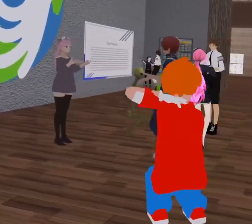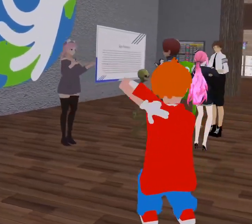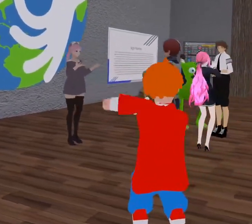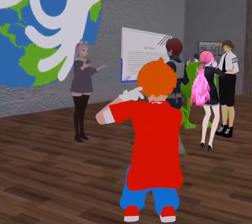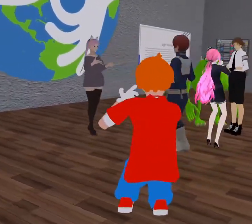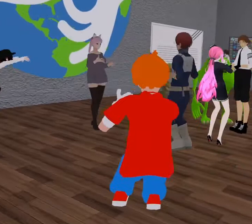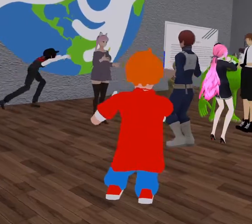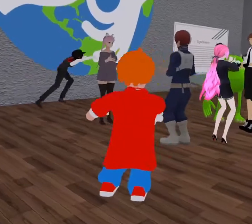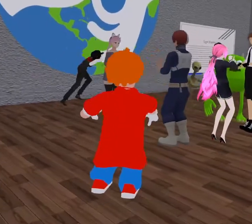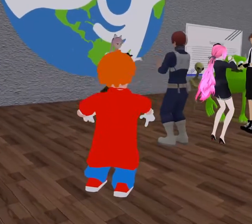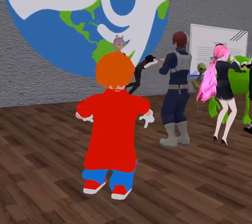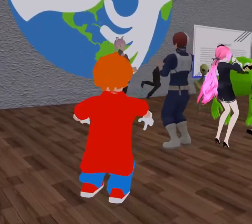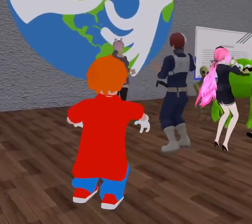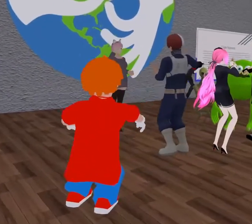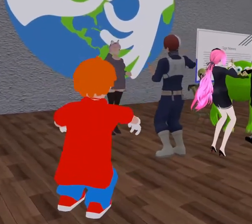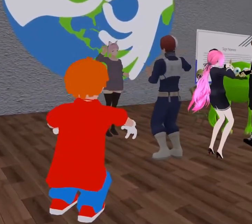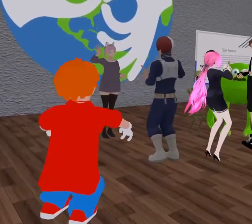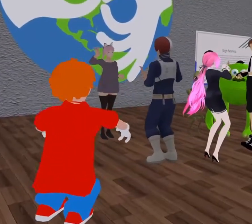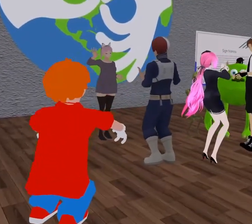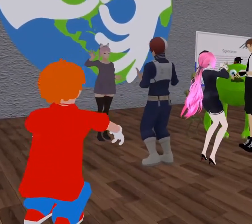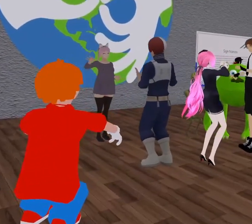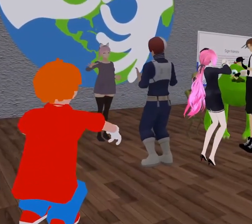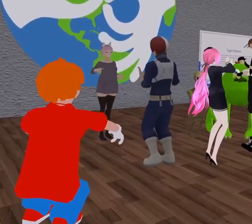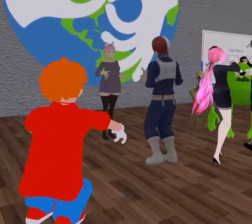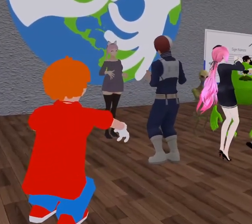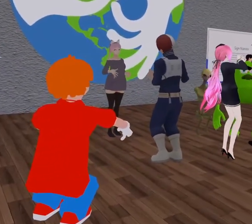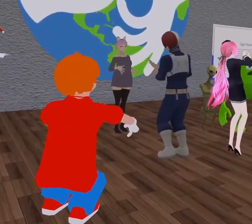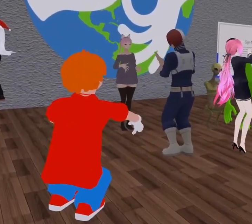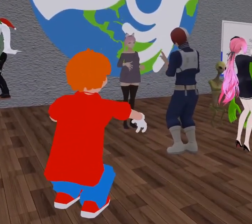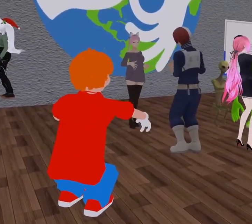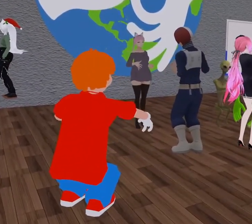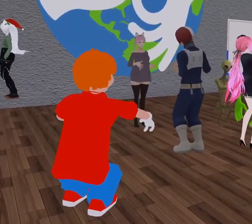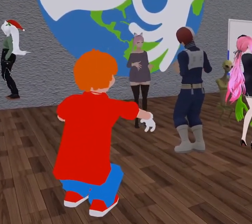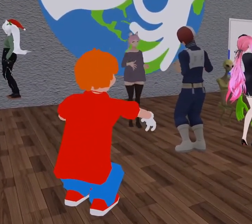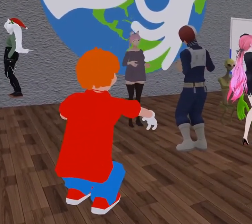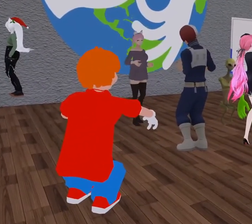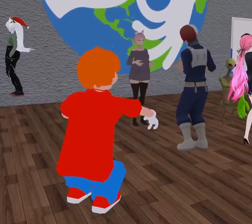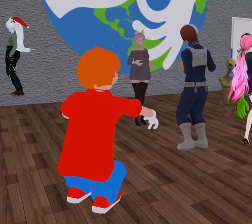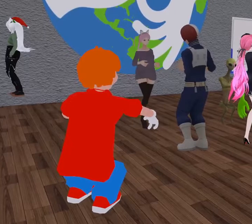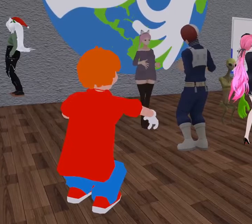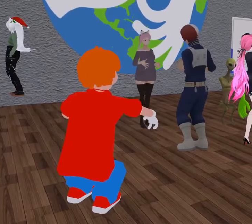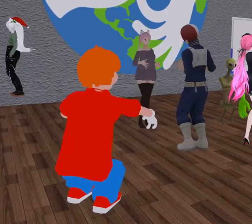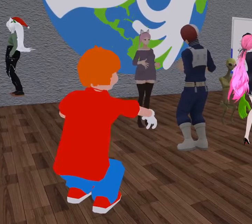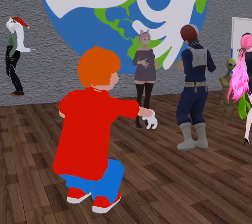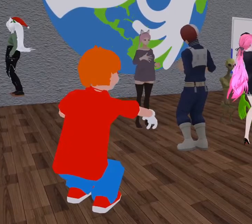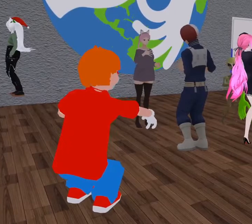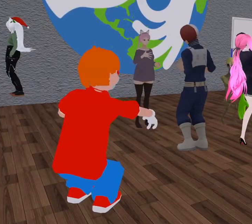two ways to do it. Oh, Either yeah, this yeah. one Components, is closest please. to like real life, because in real life you're gonna be having your It thumb depends right upon there. what you guys But want but to you do, can I also